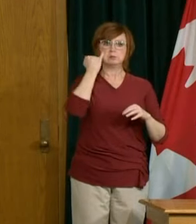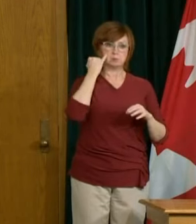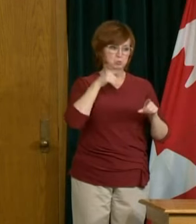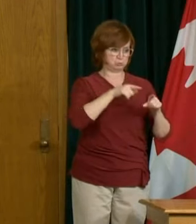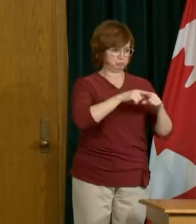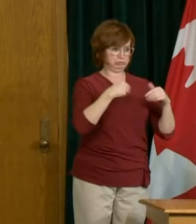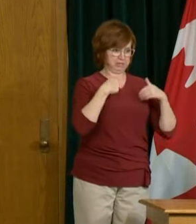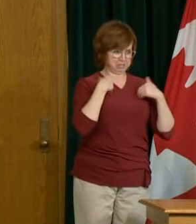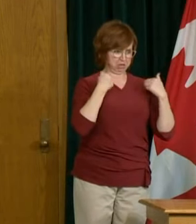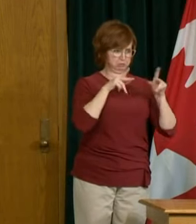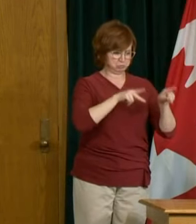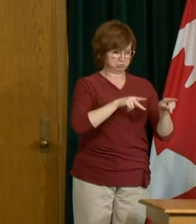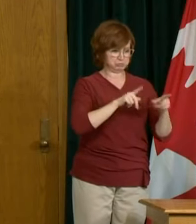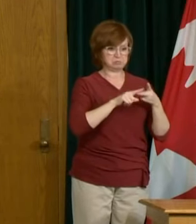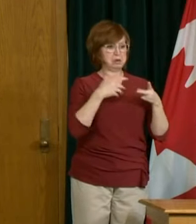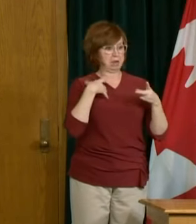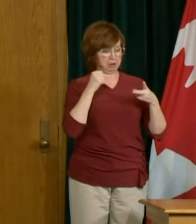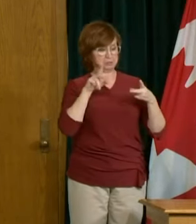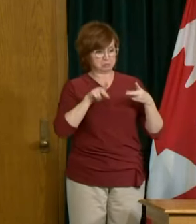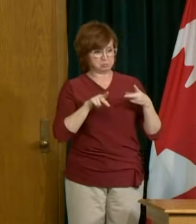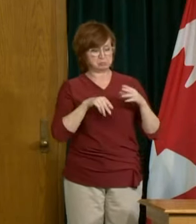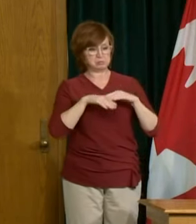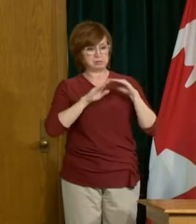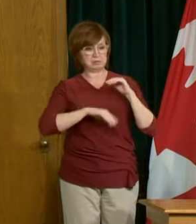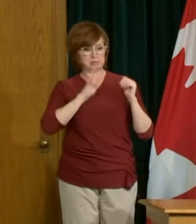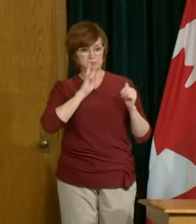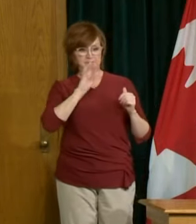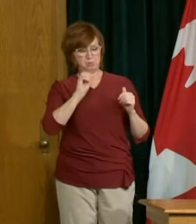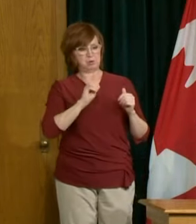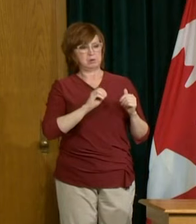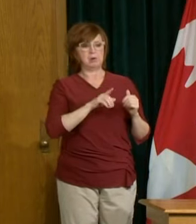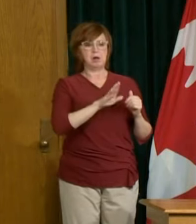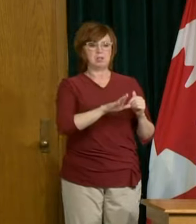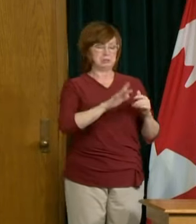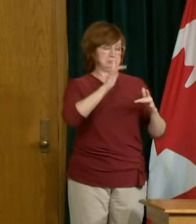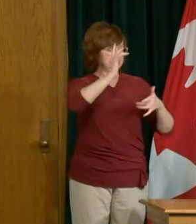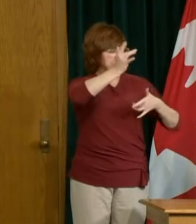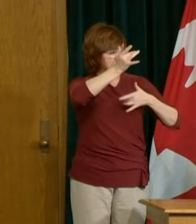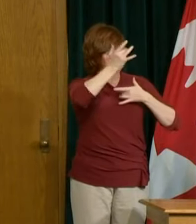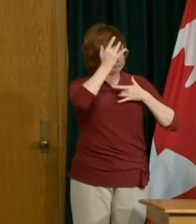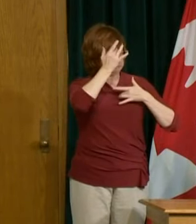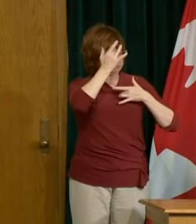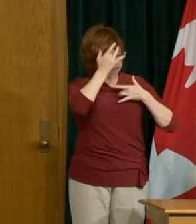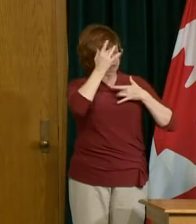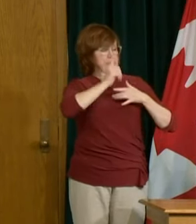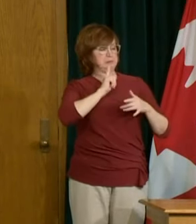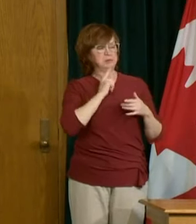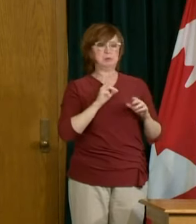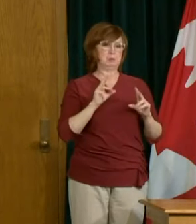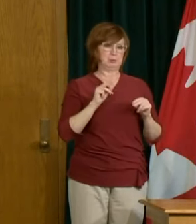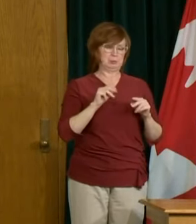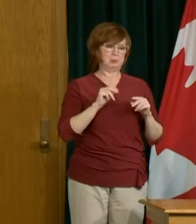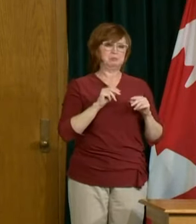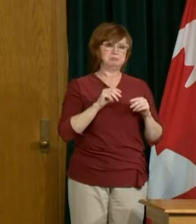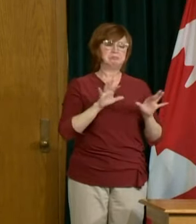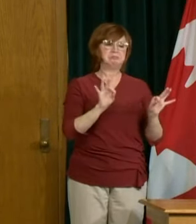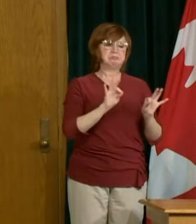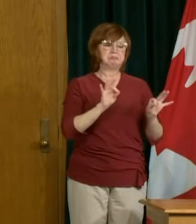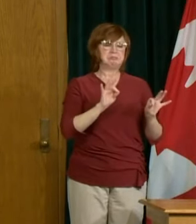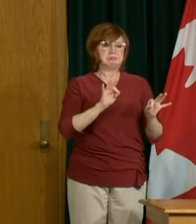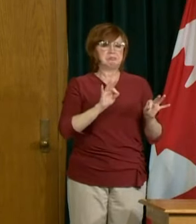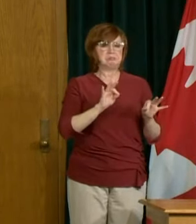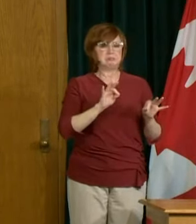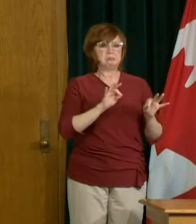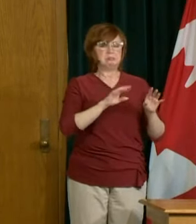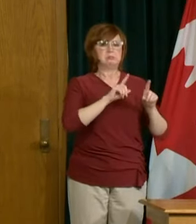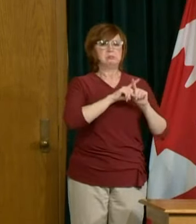maybe under 40, your illness can be milder, and we're seeing that in the outbreak in the Loche. But